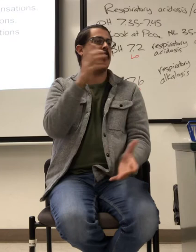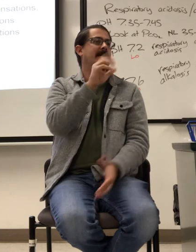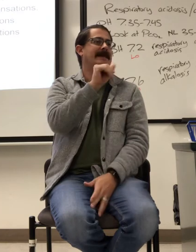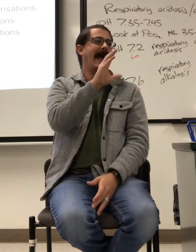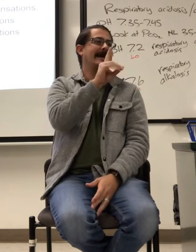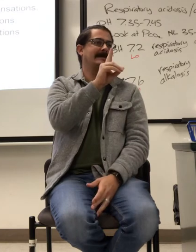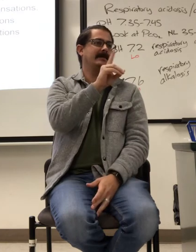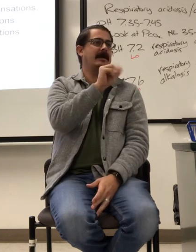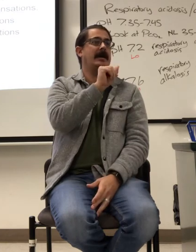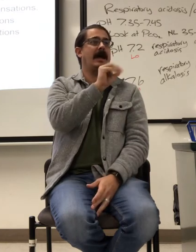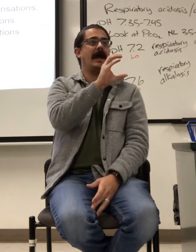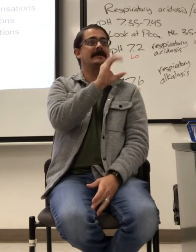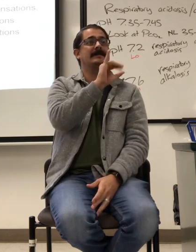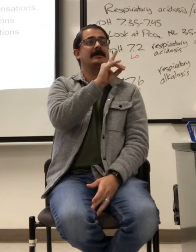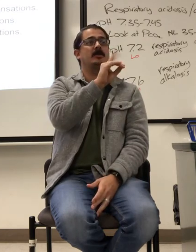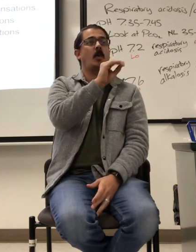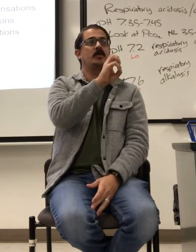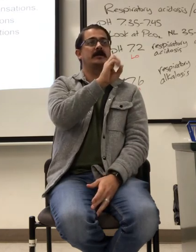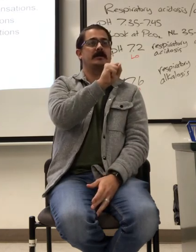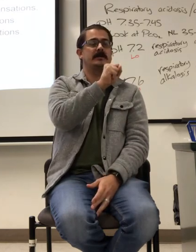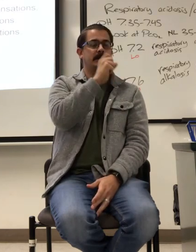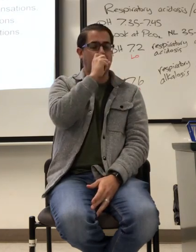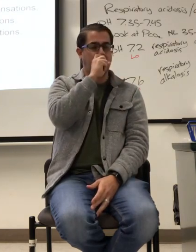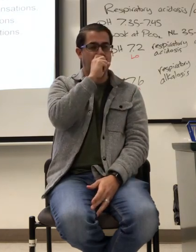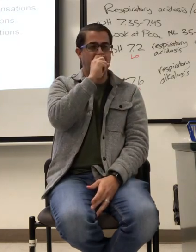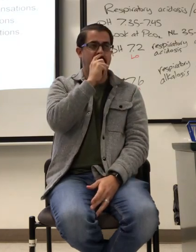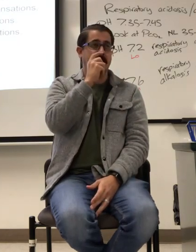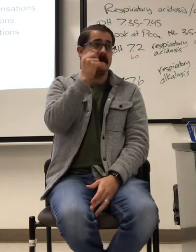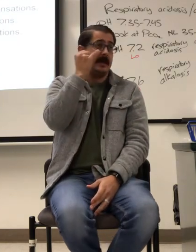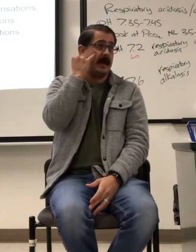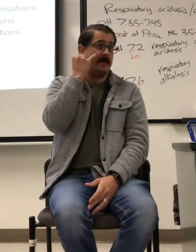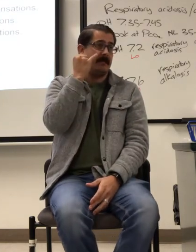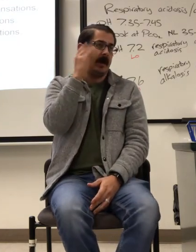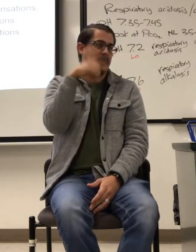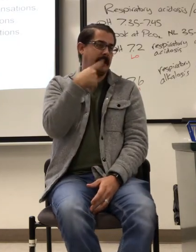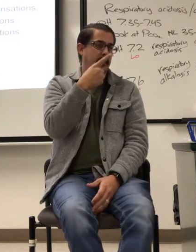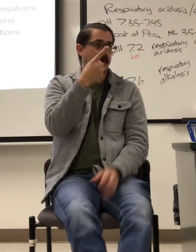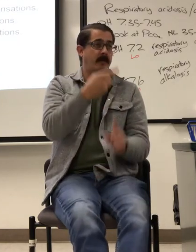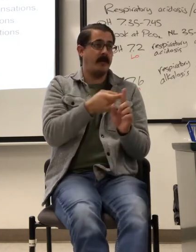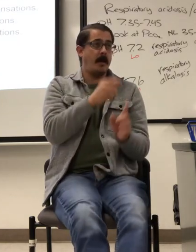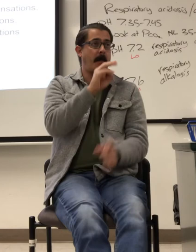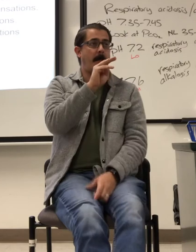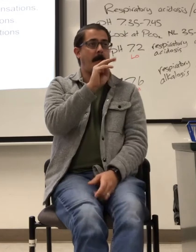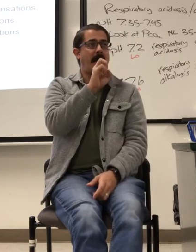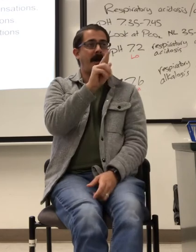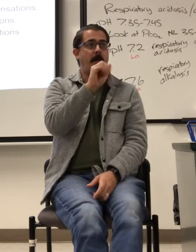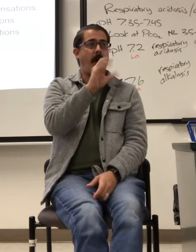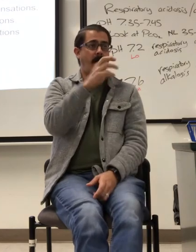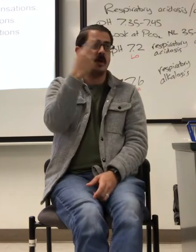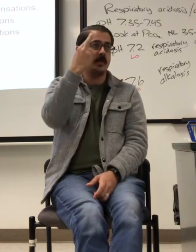acidosis. And just, I'm going to tell you, let's say it's a metabolic acidosis.